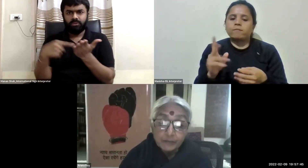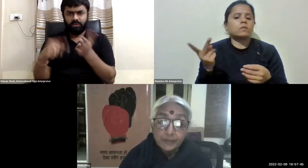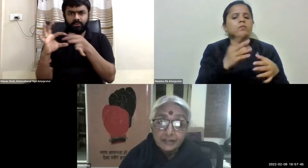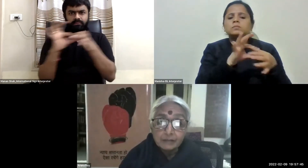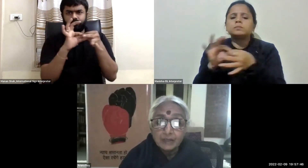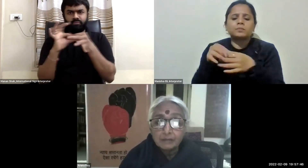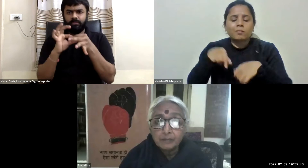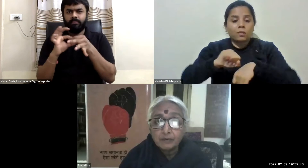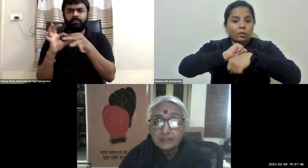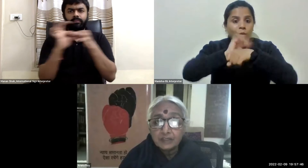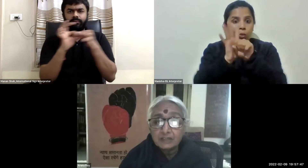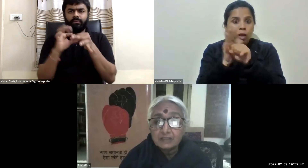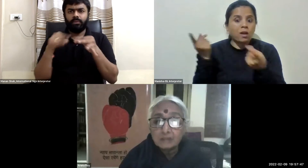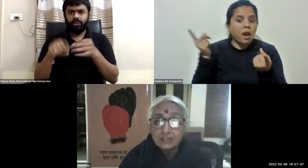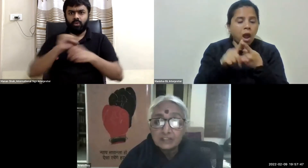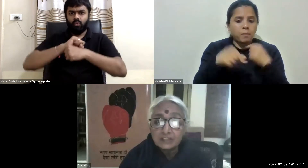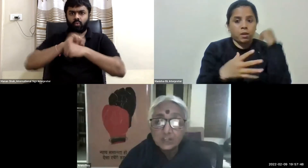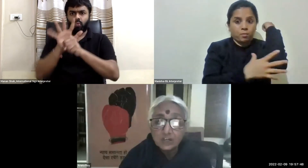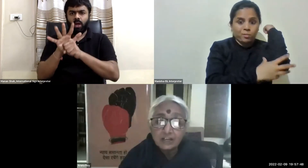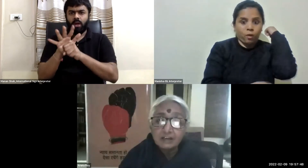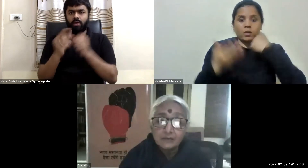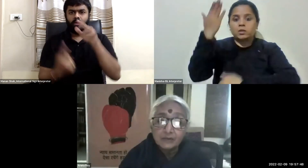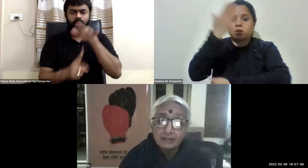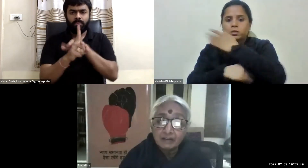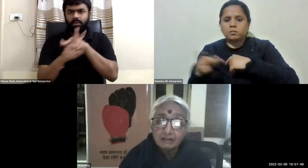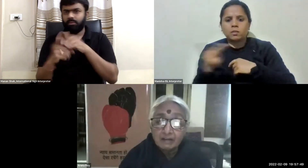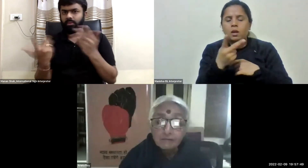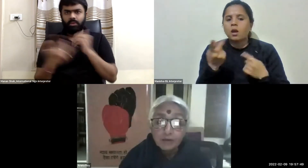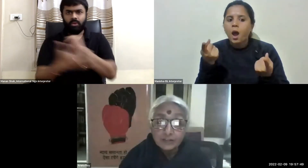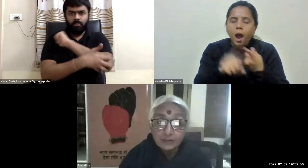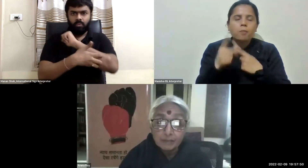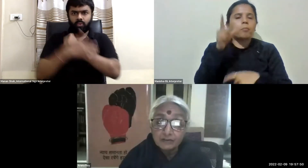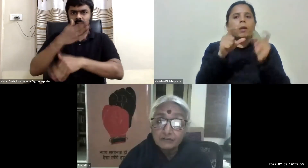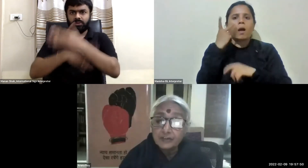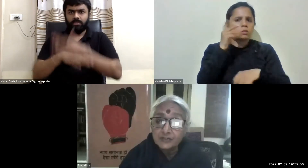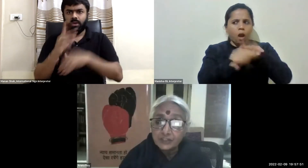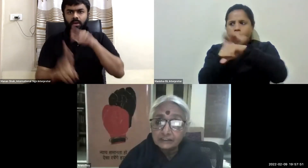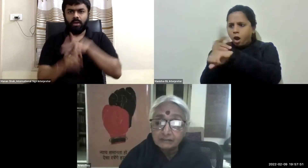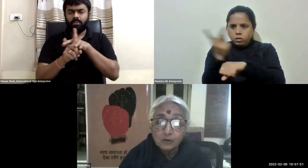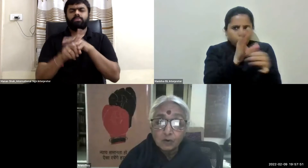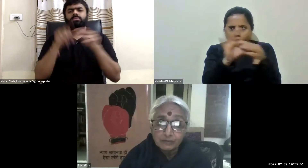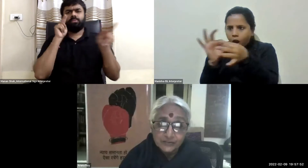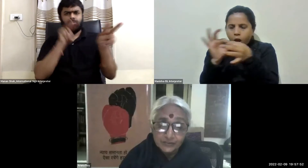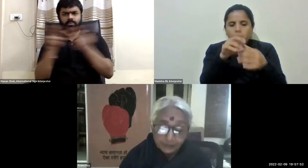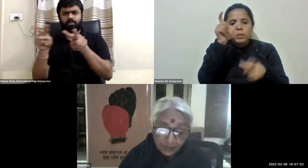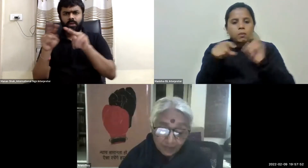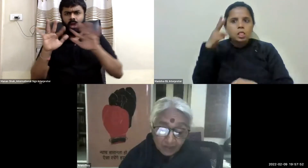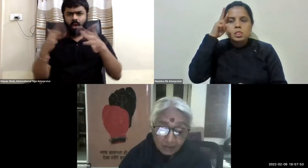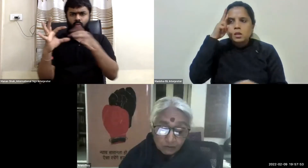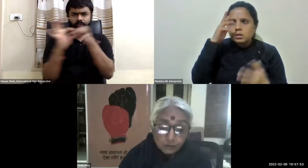time of the pandemic, poverty and disability have particularly come together as a matter of concern for all of